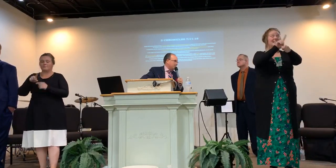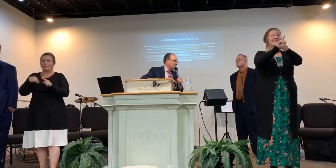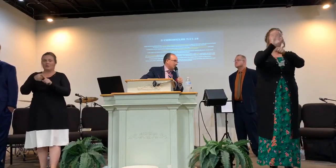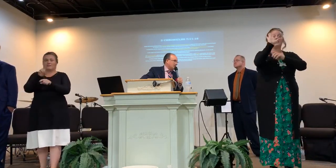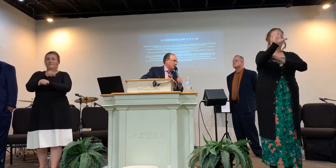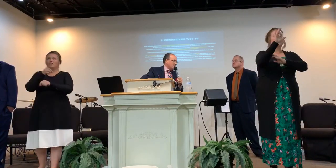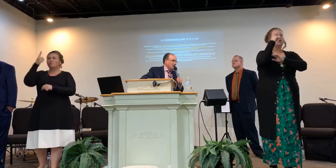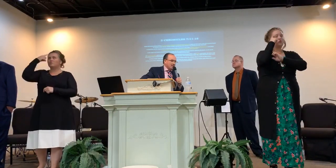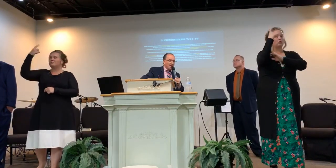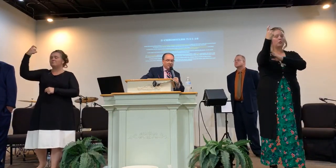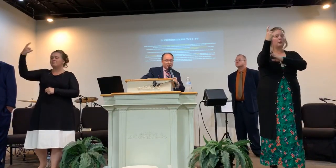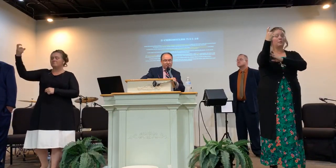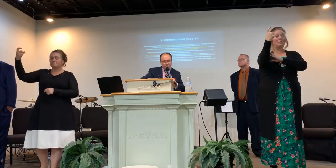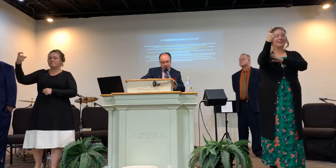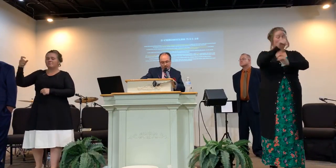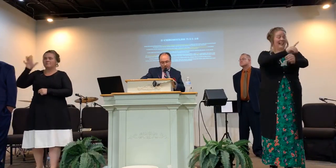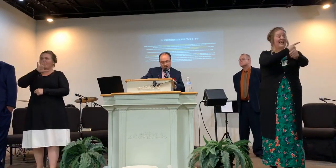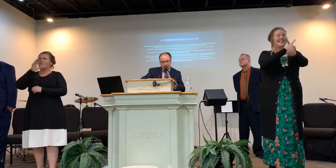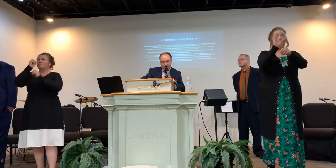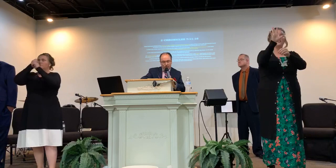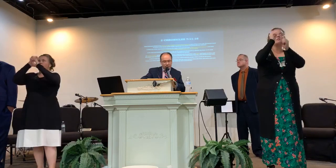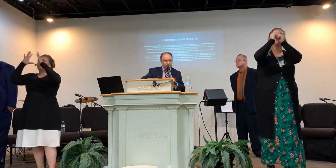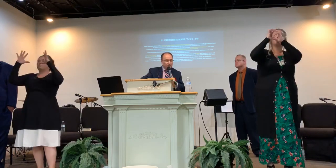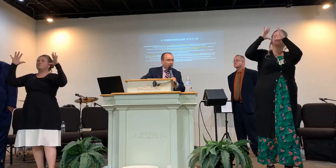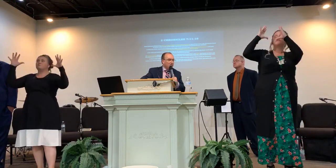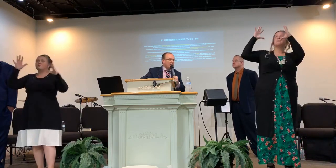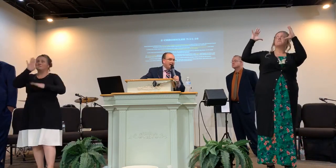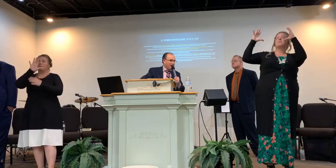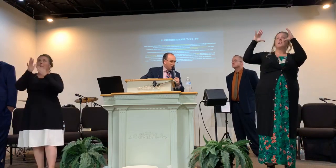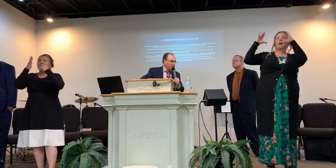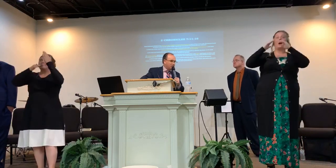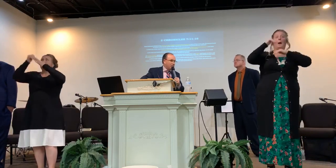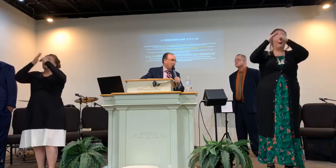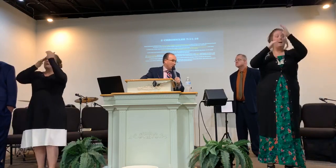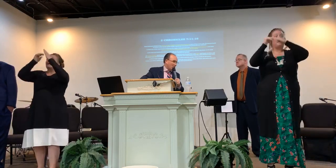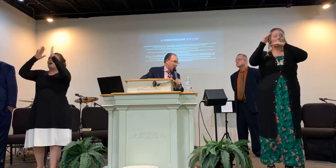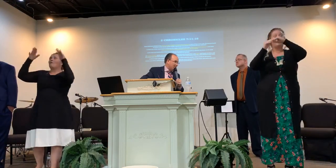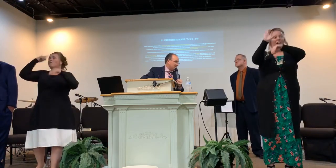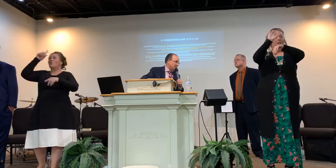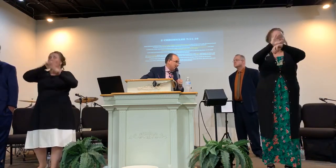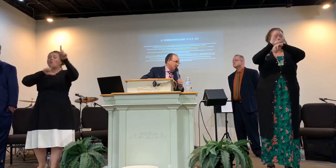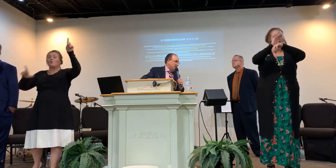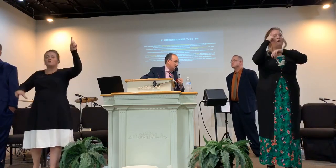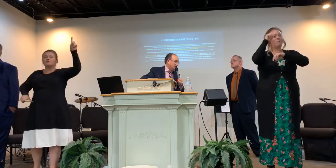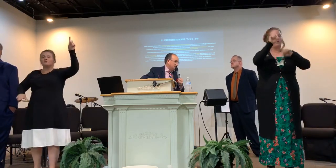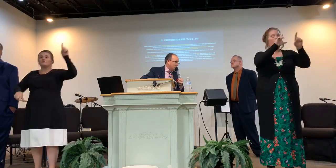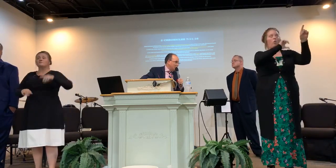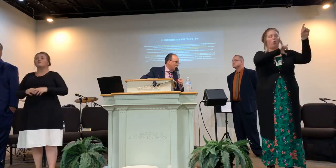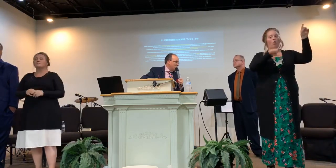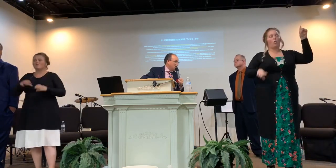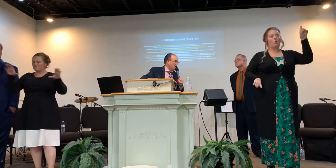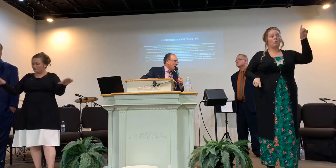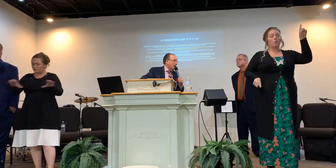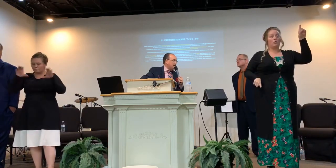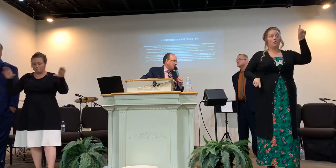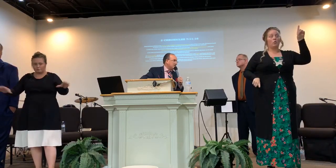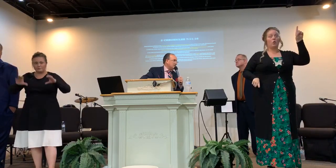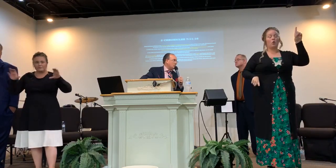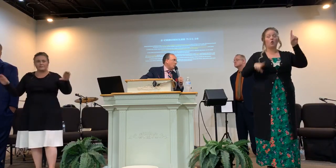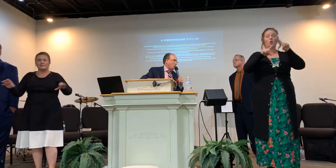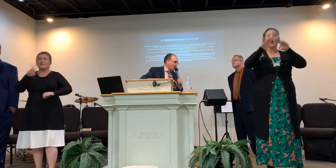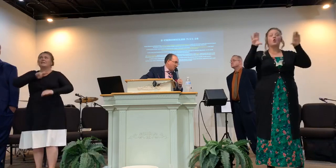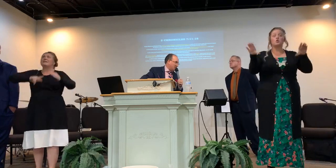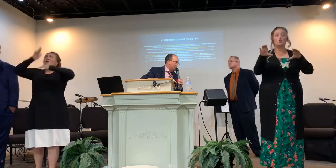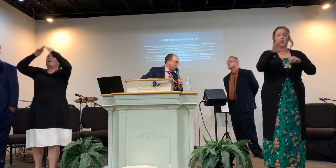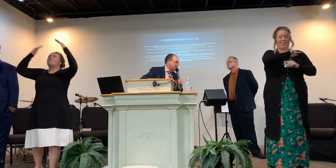dream. David's vision was to build a house for the Lord, to do